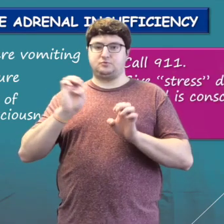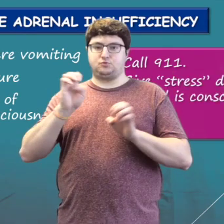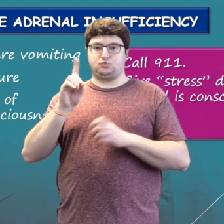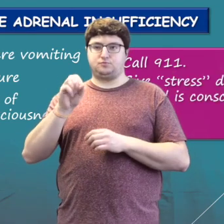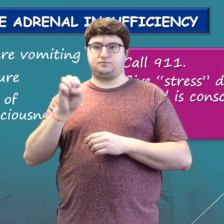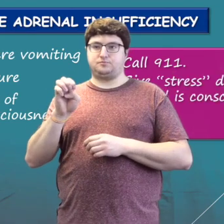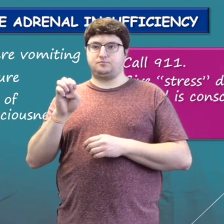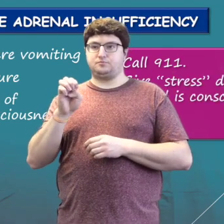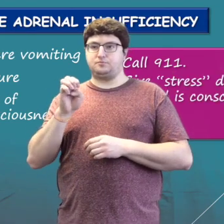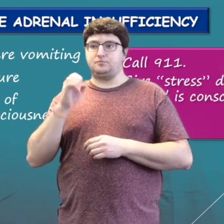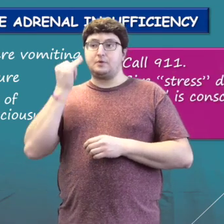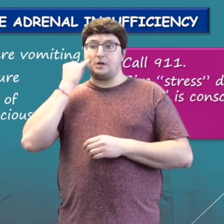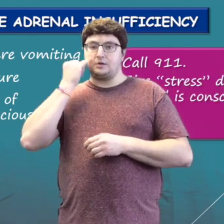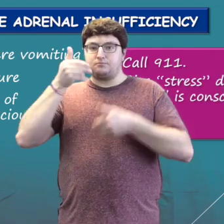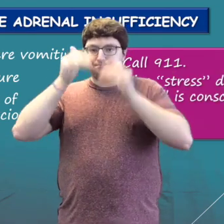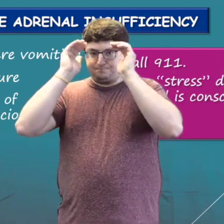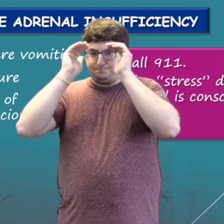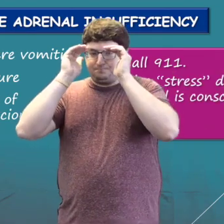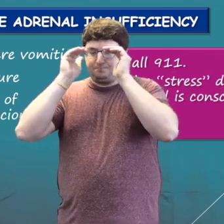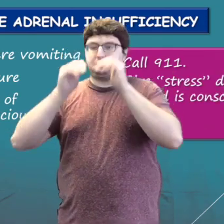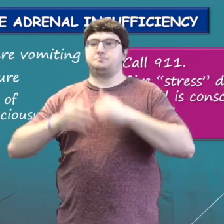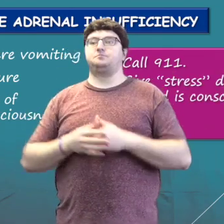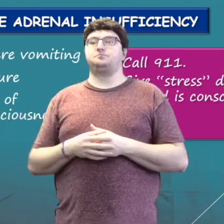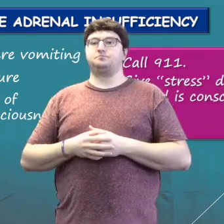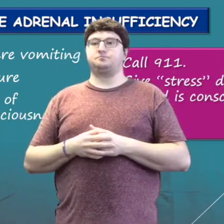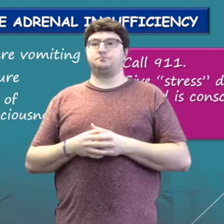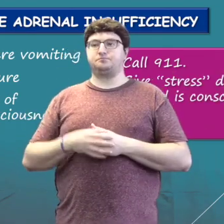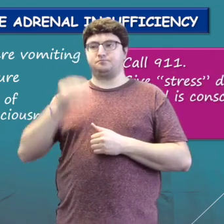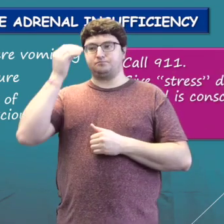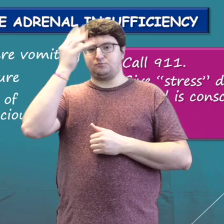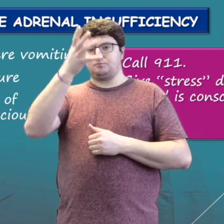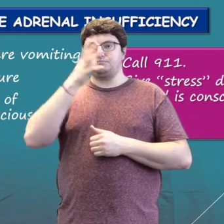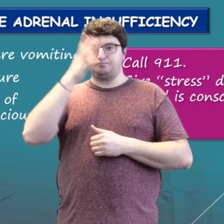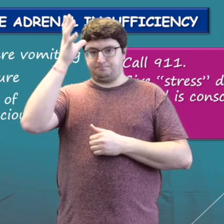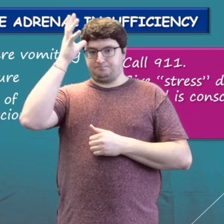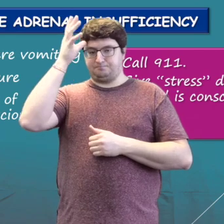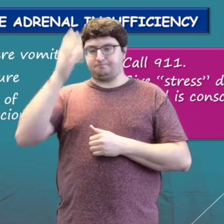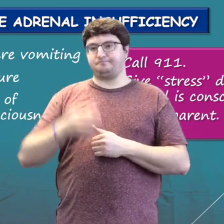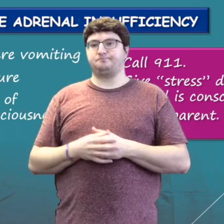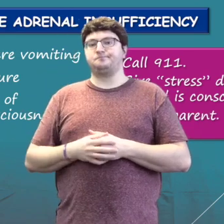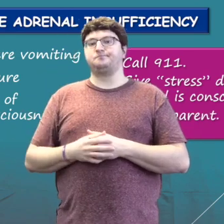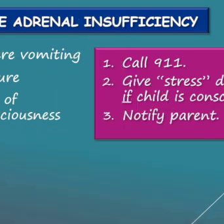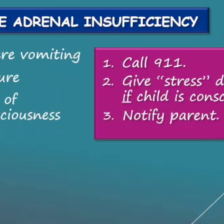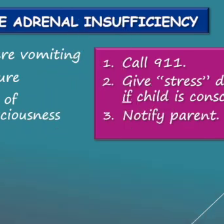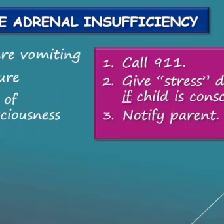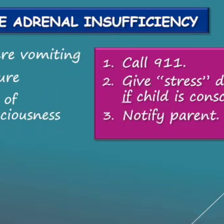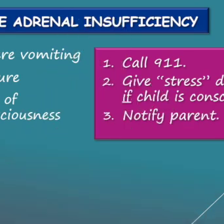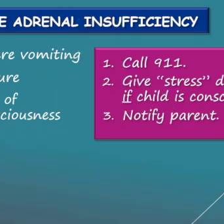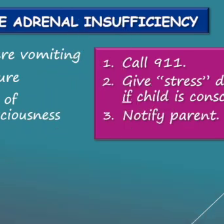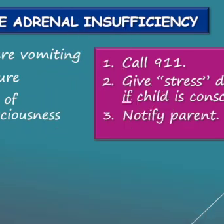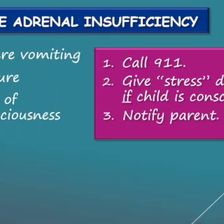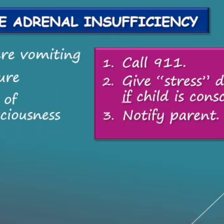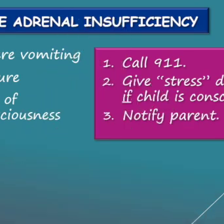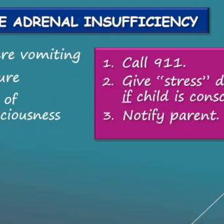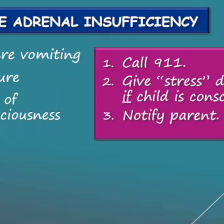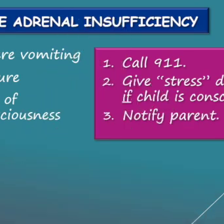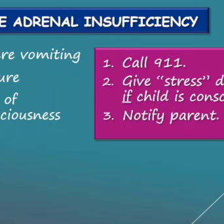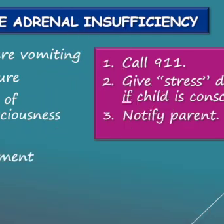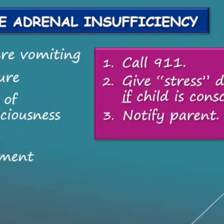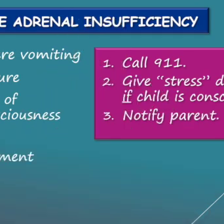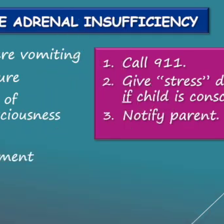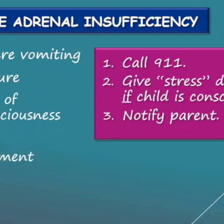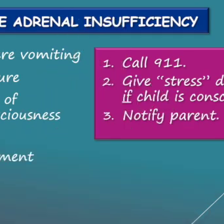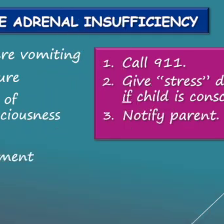the stress dose of cortisol if the child is conscious. Notify the parent.